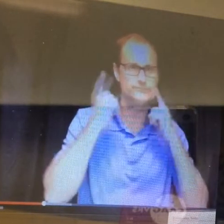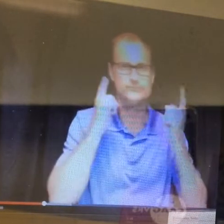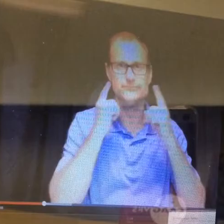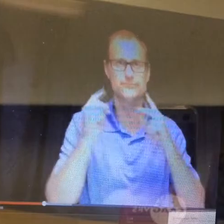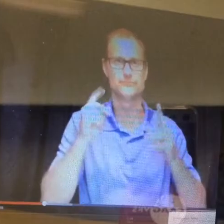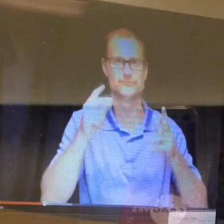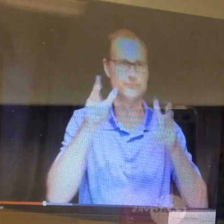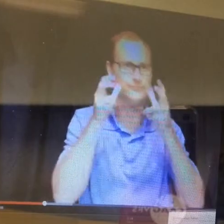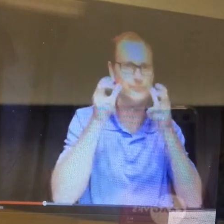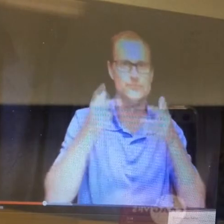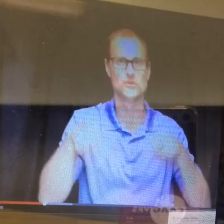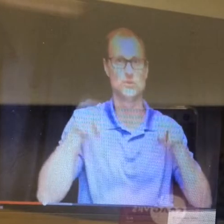Toxic.